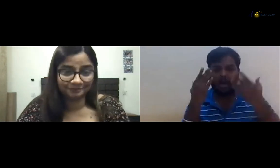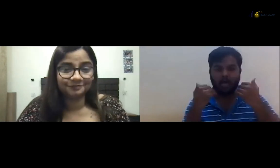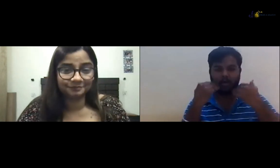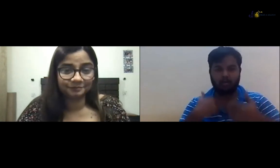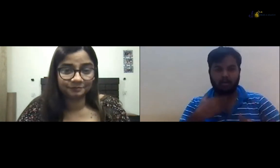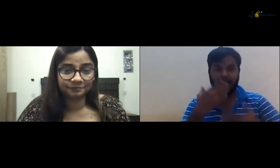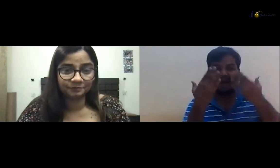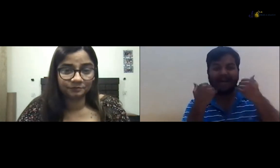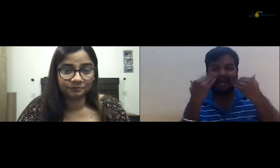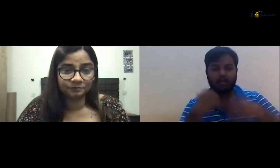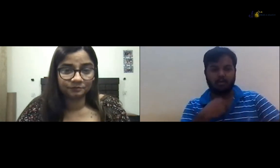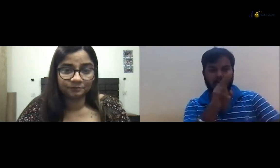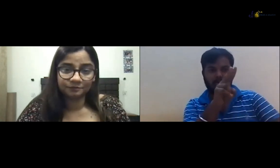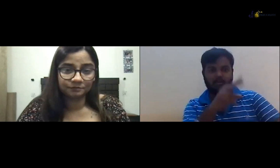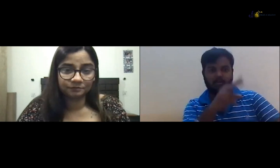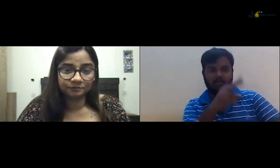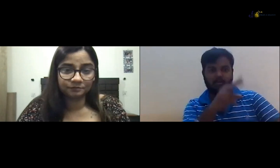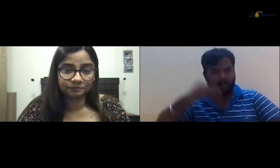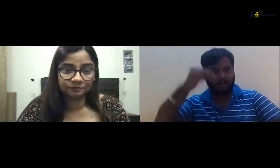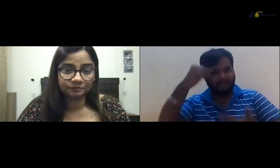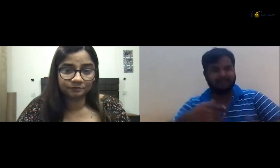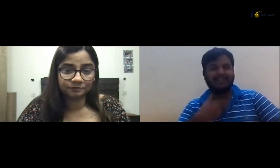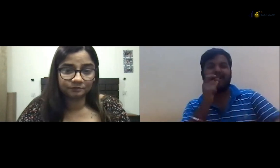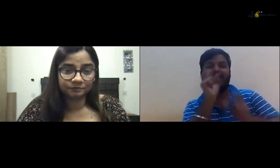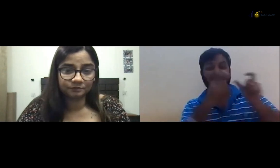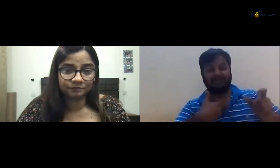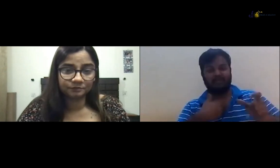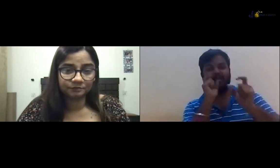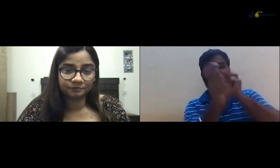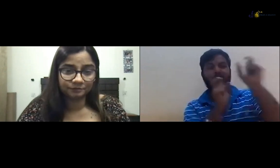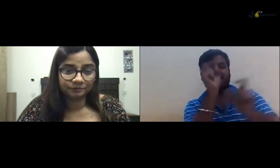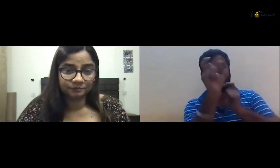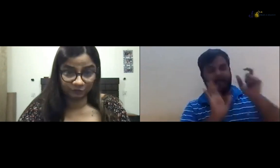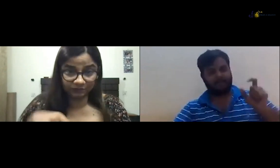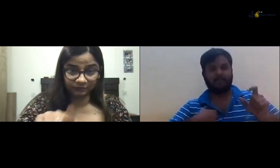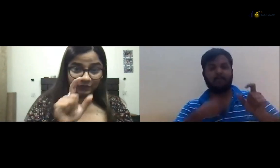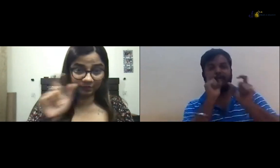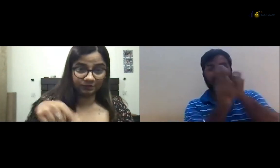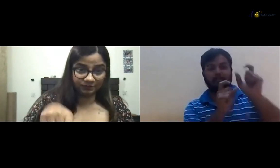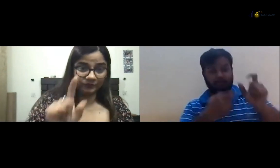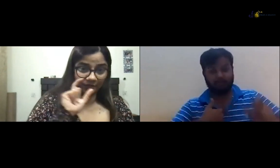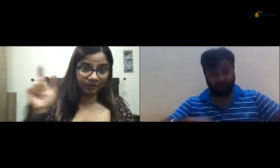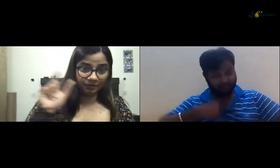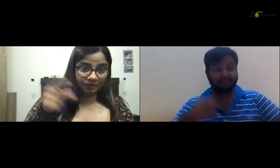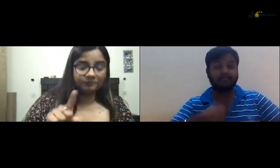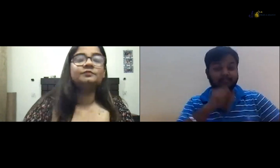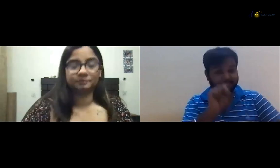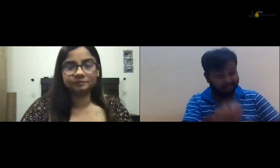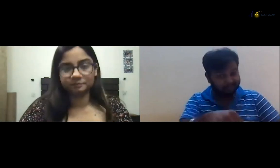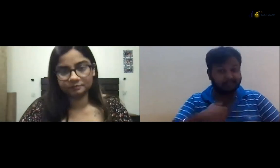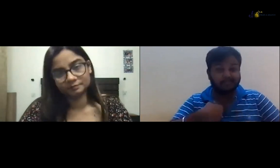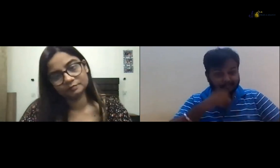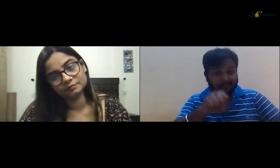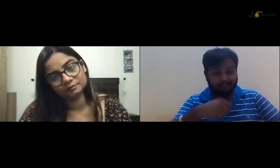I just commented on that on my boss, and she was crying a lot. So I learned from that thing that yeah, I commented.